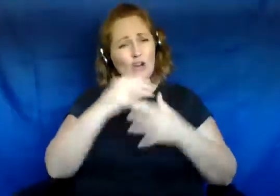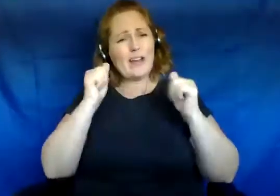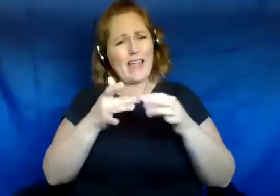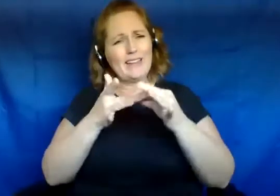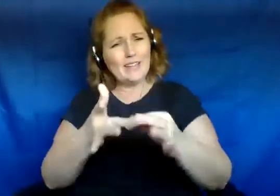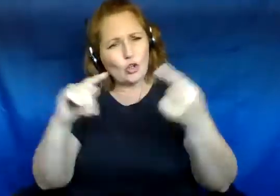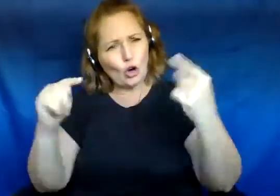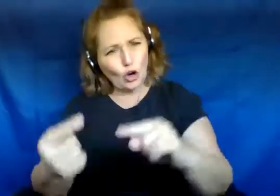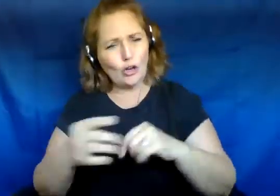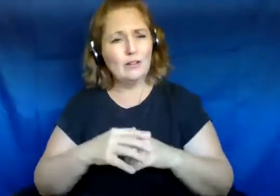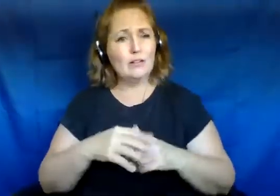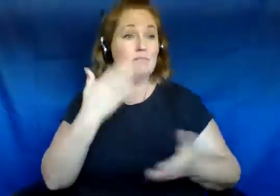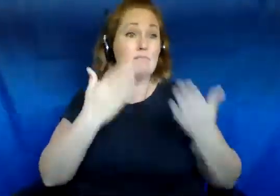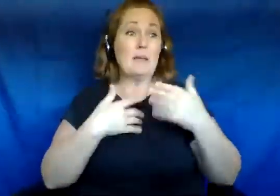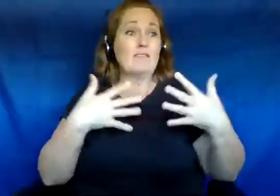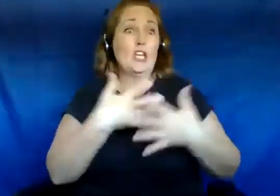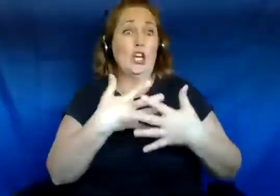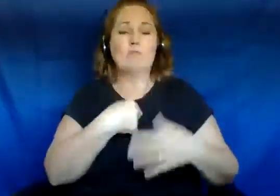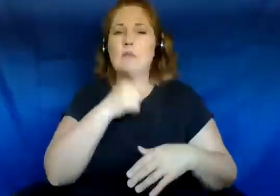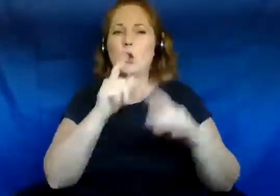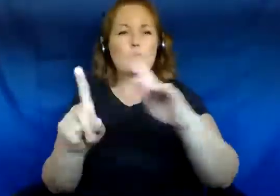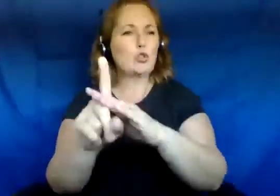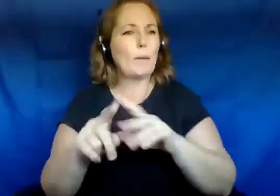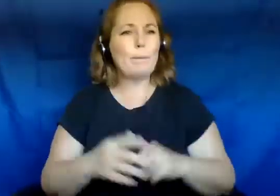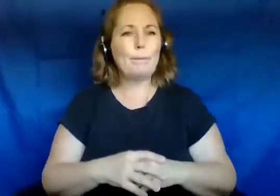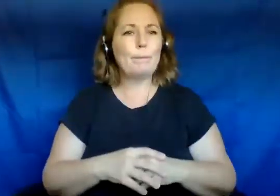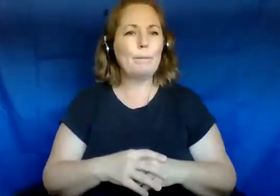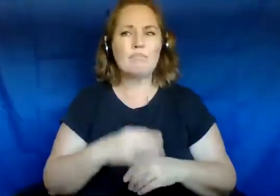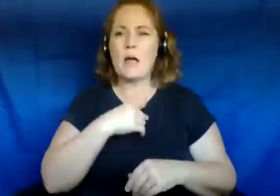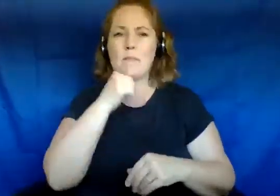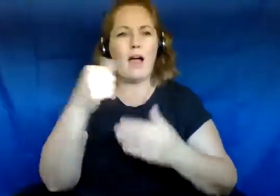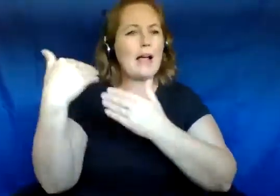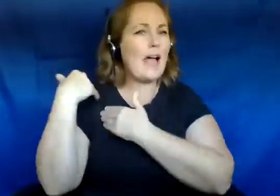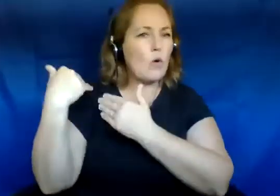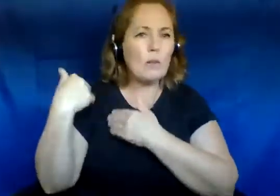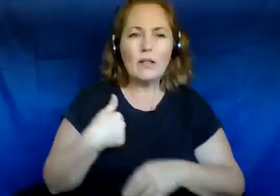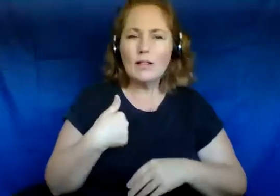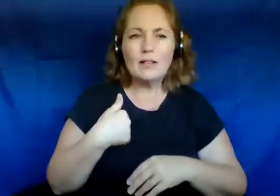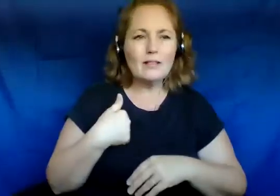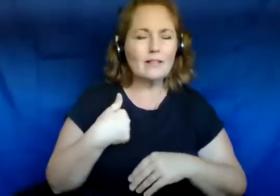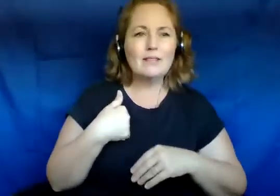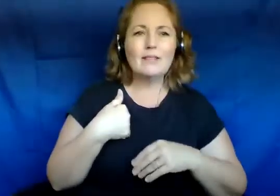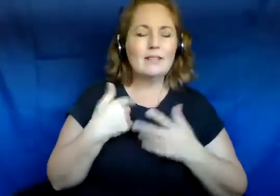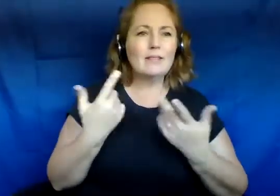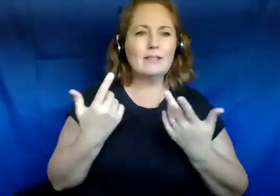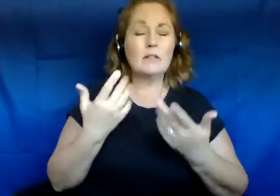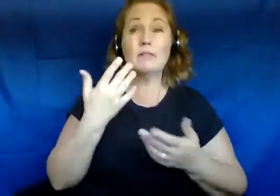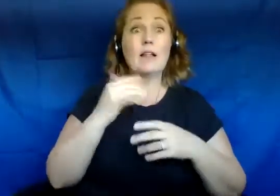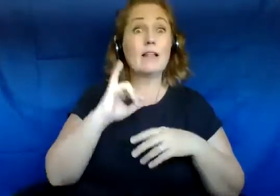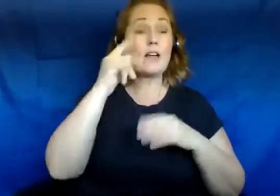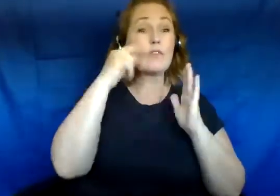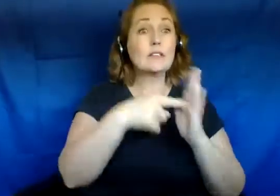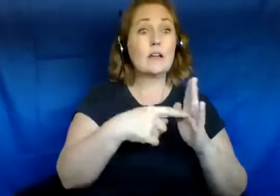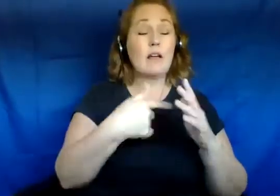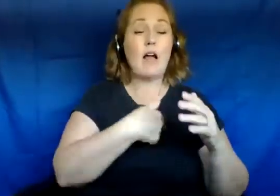can be that you don't show up and you're not accountable. Maybe you were supposed to. One of the things is I